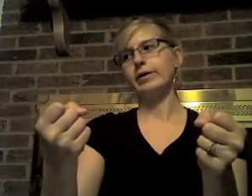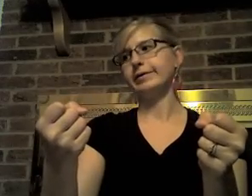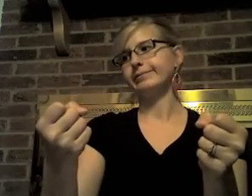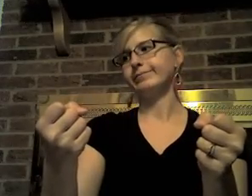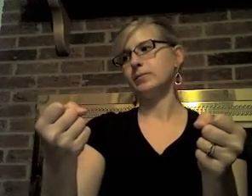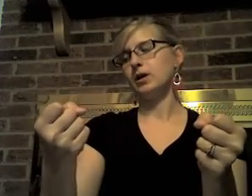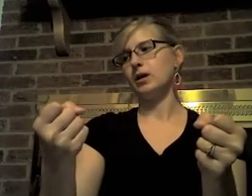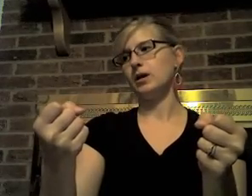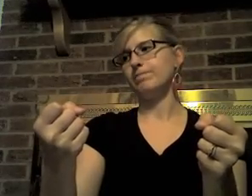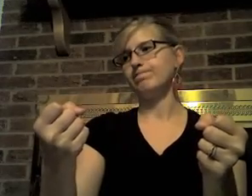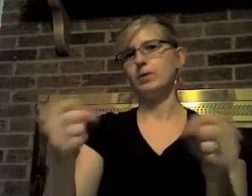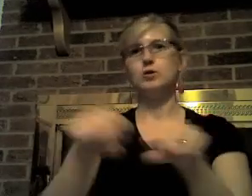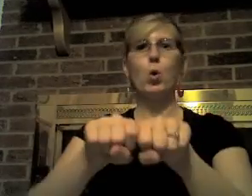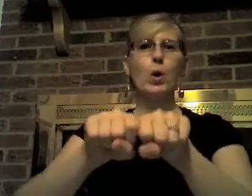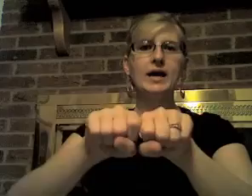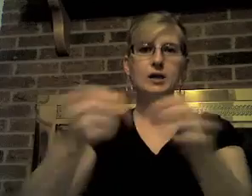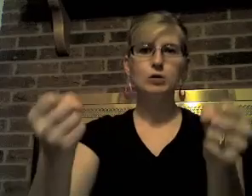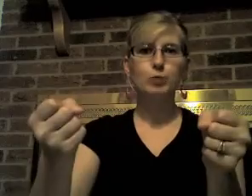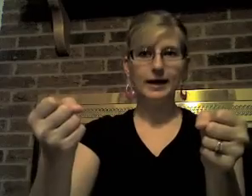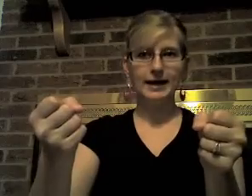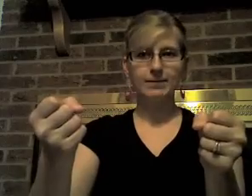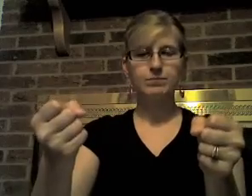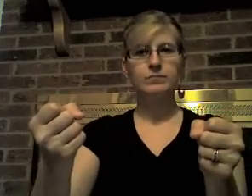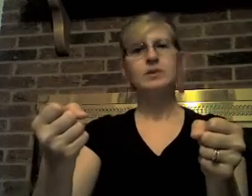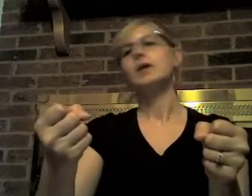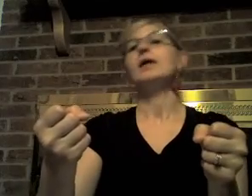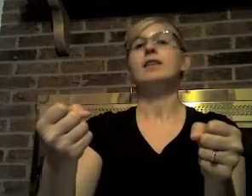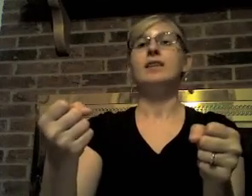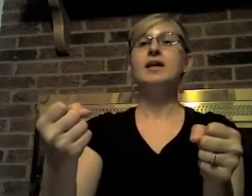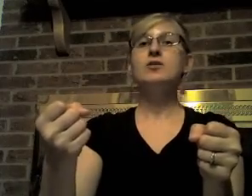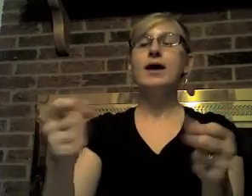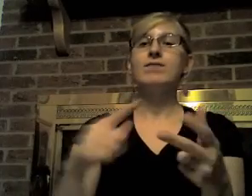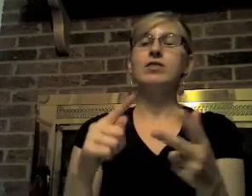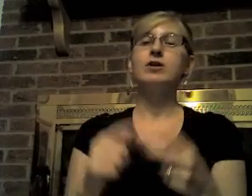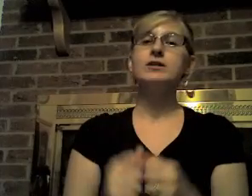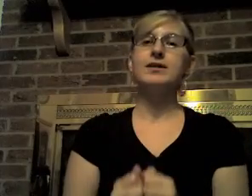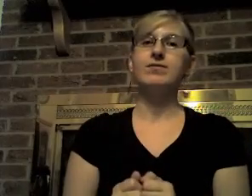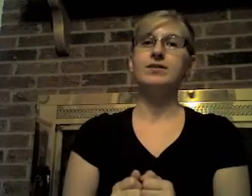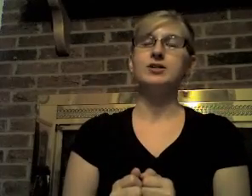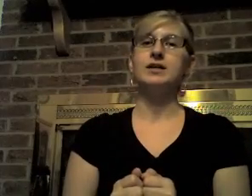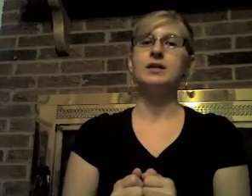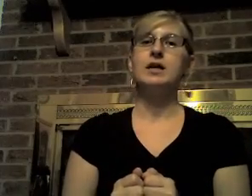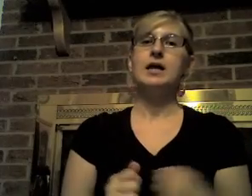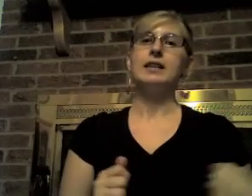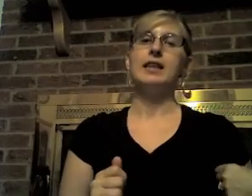or a toy, you break it. Then you have a third definition